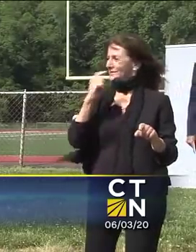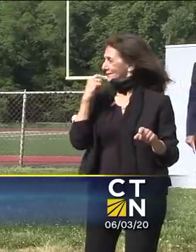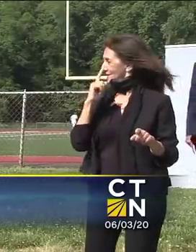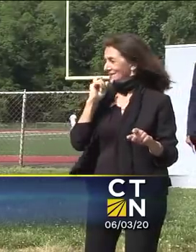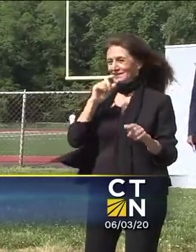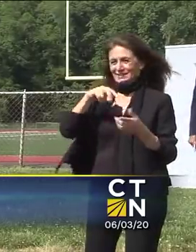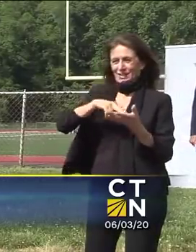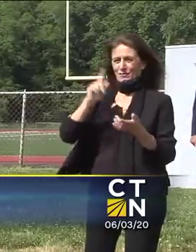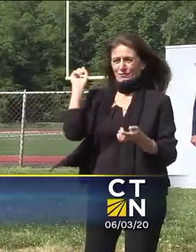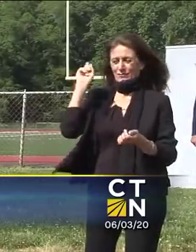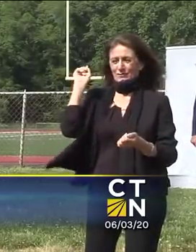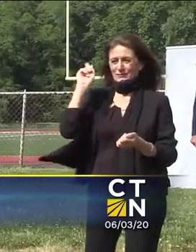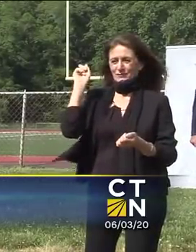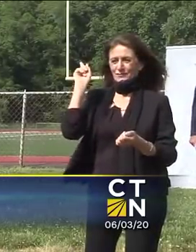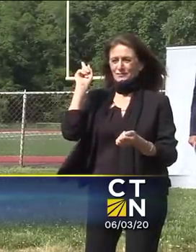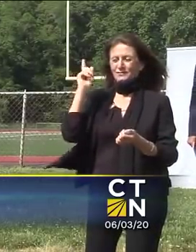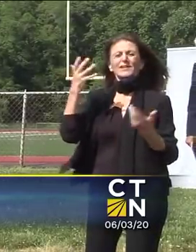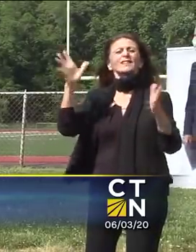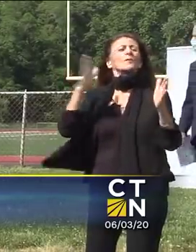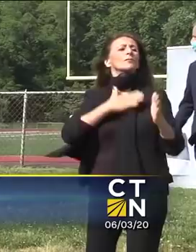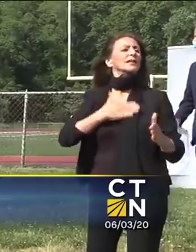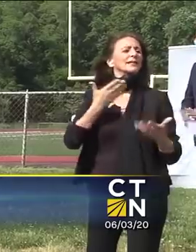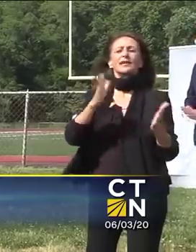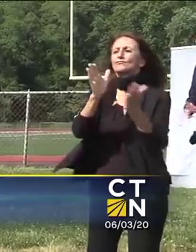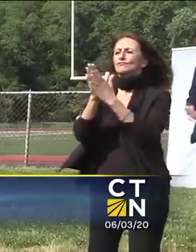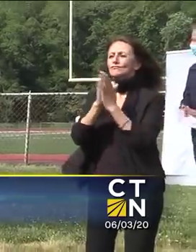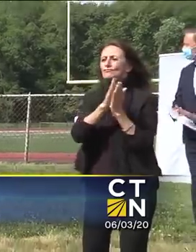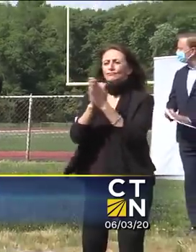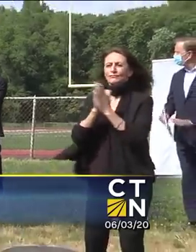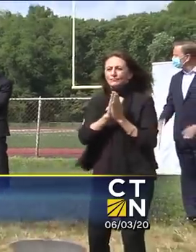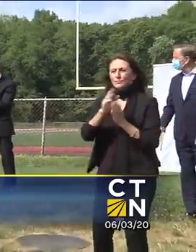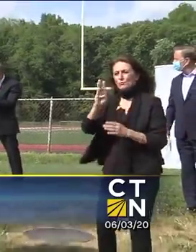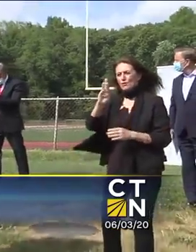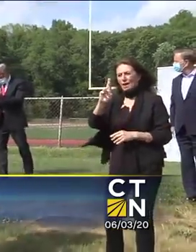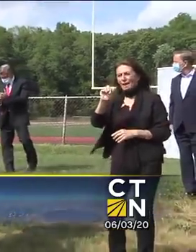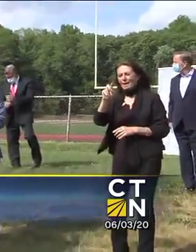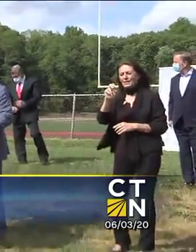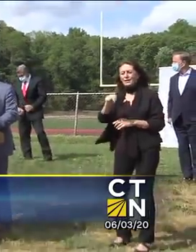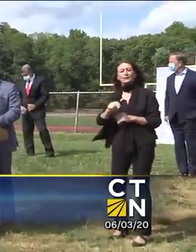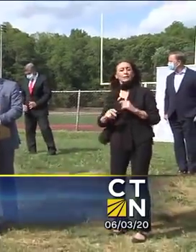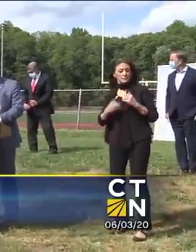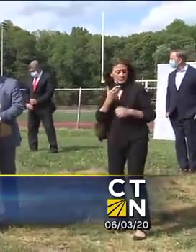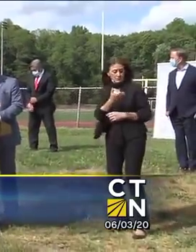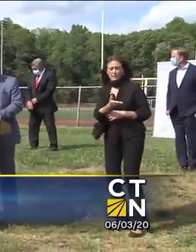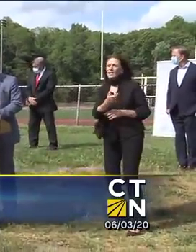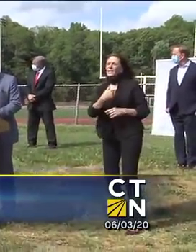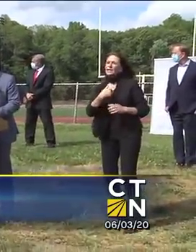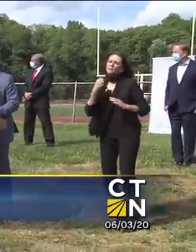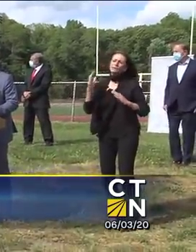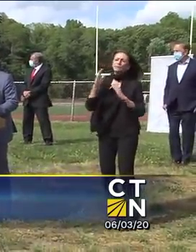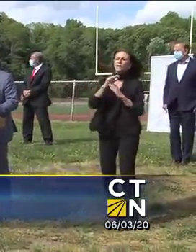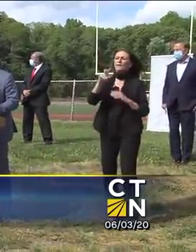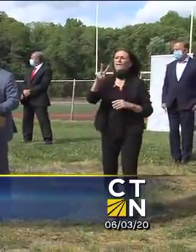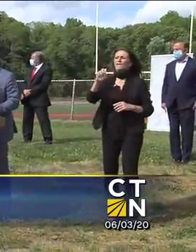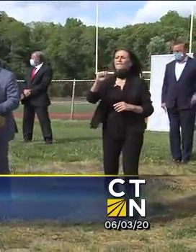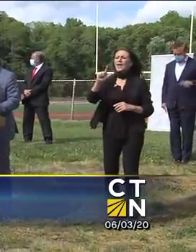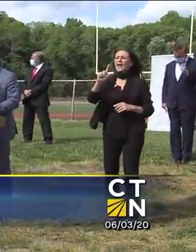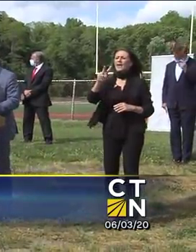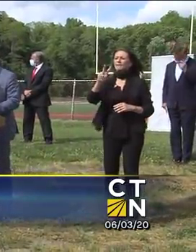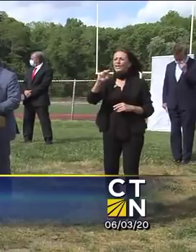me. Let's give Brandon a round of applause. Not only is he the valedictorian of Farmington High